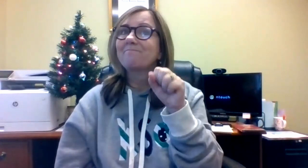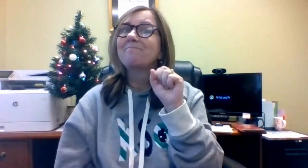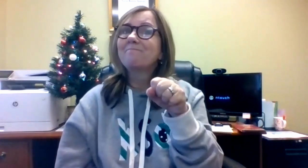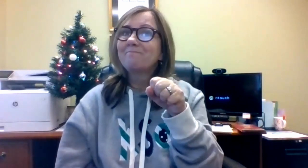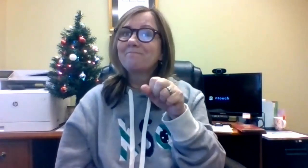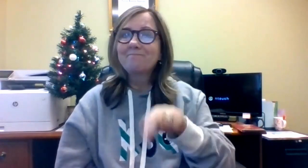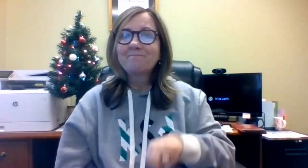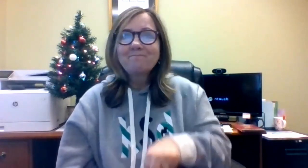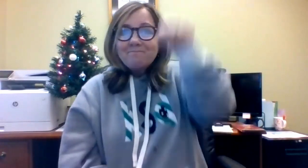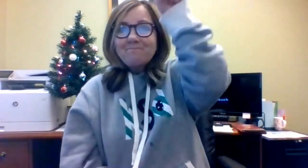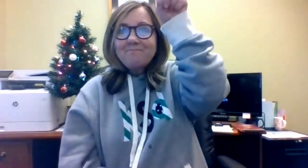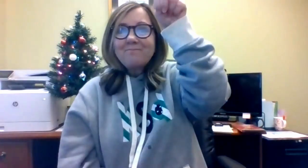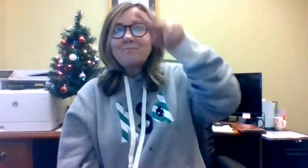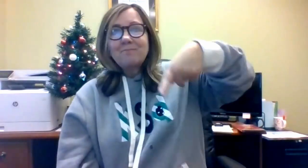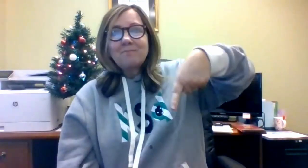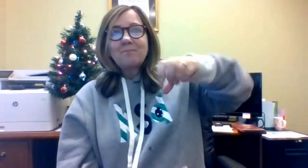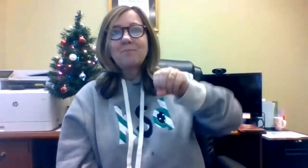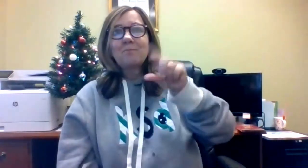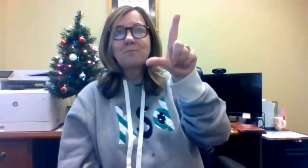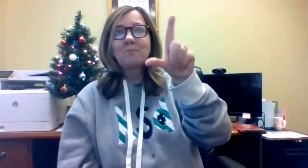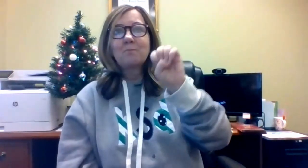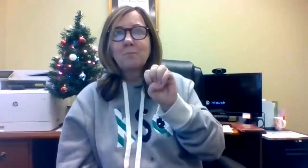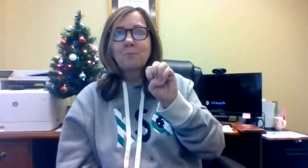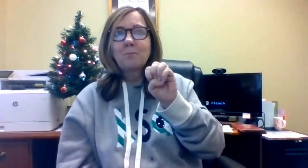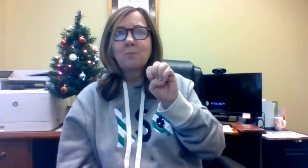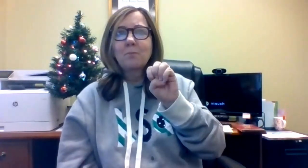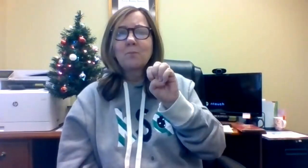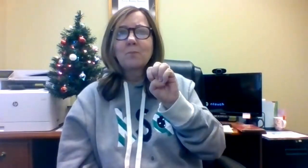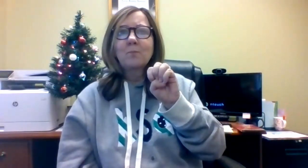That's right, the North Pole.